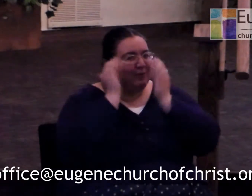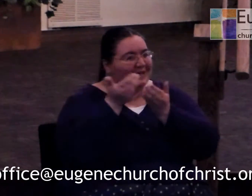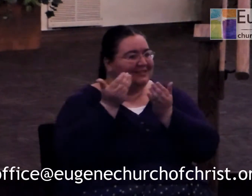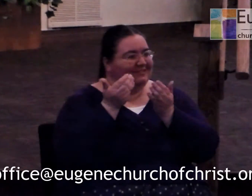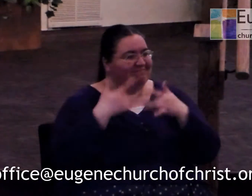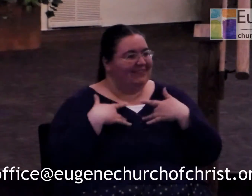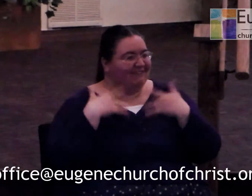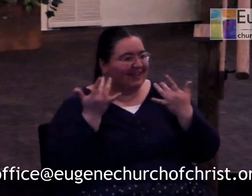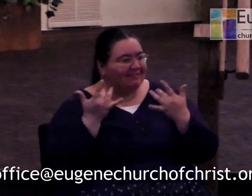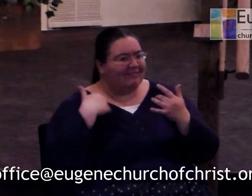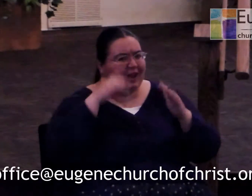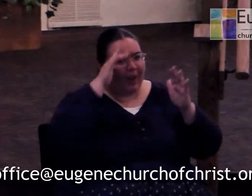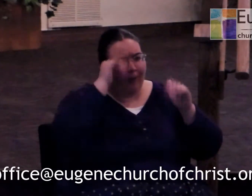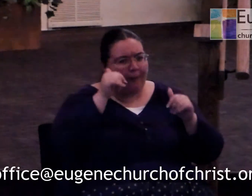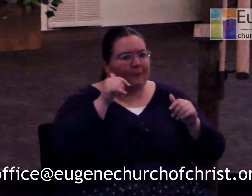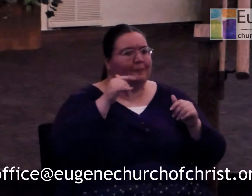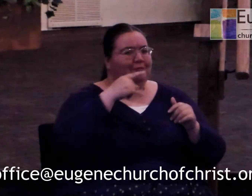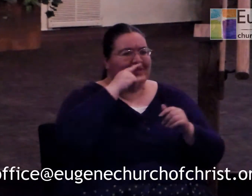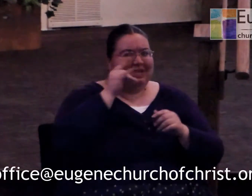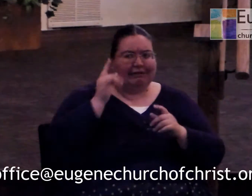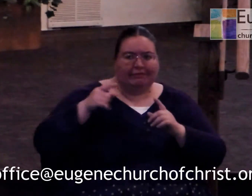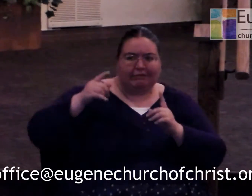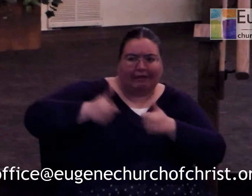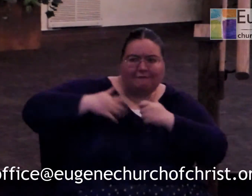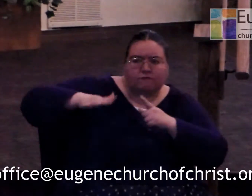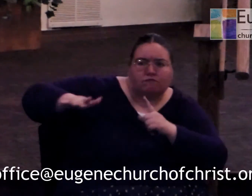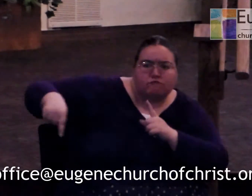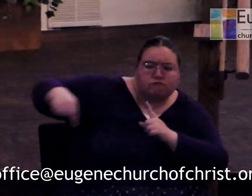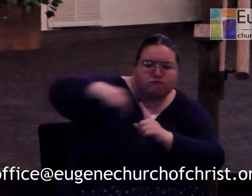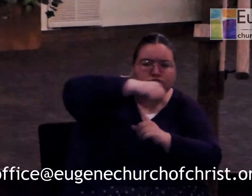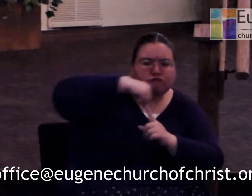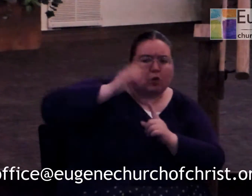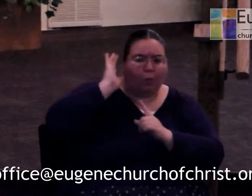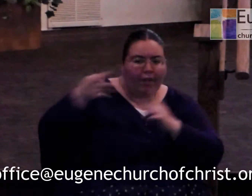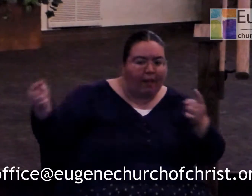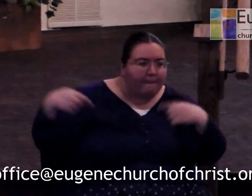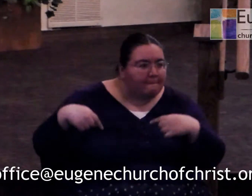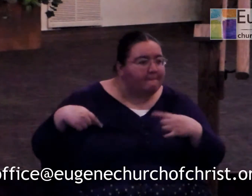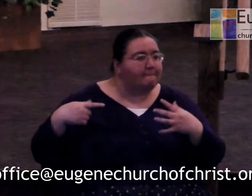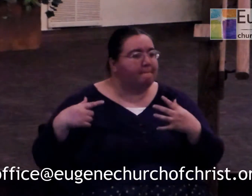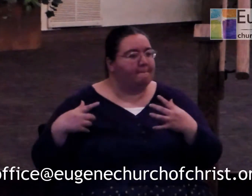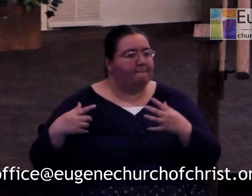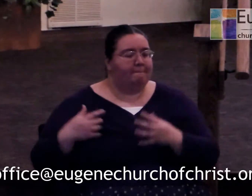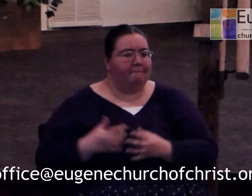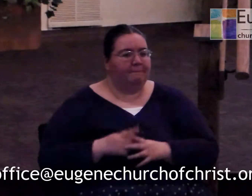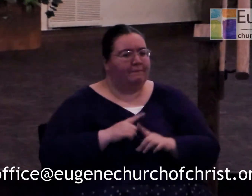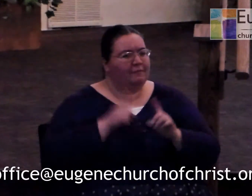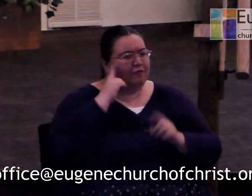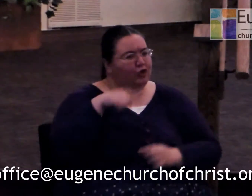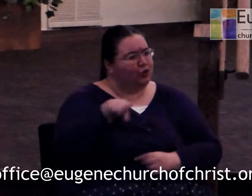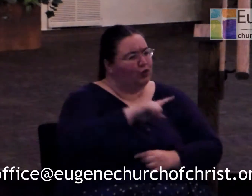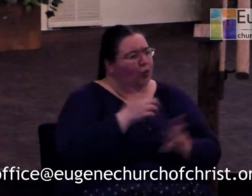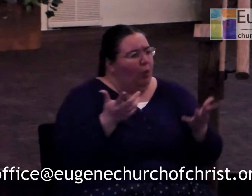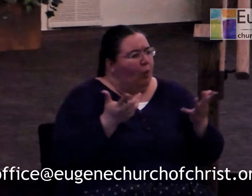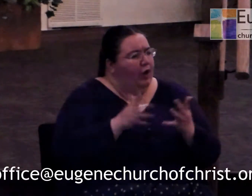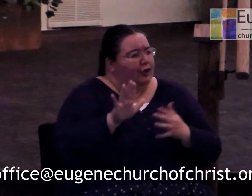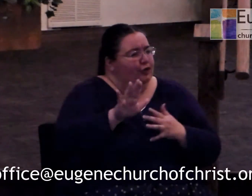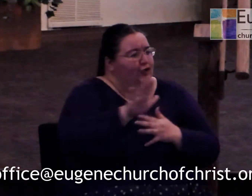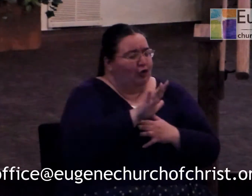come and be a part of that. But for you, what is your Jerusalem? And I would say for you, it starts